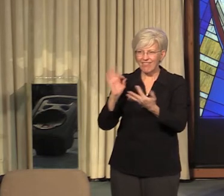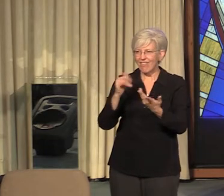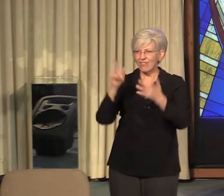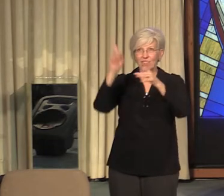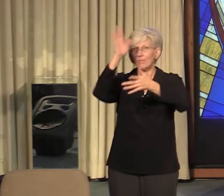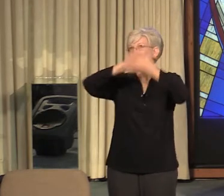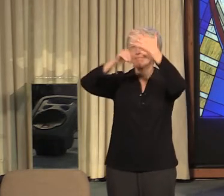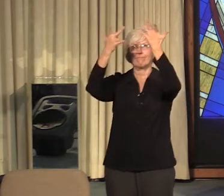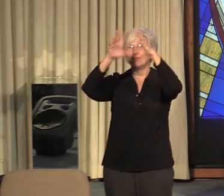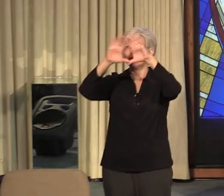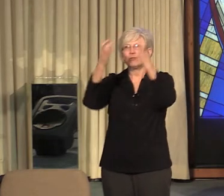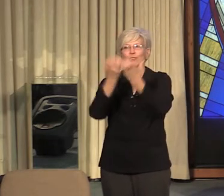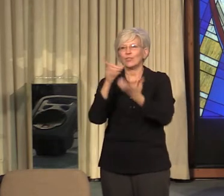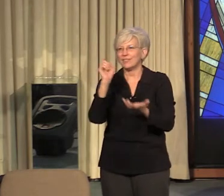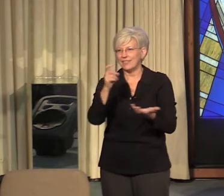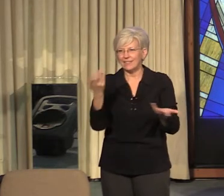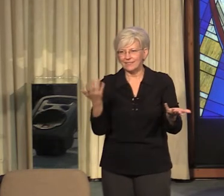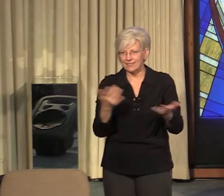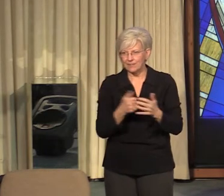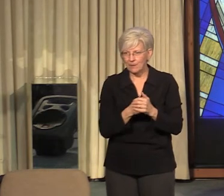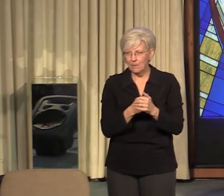them,